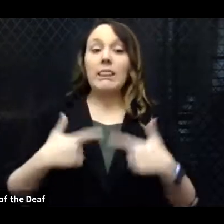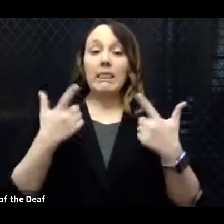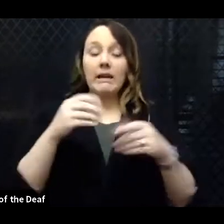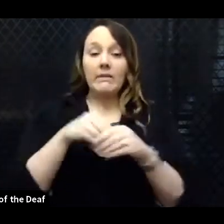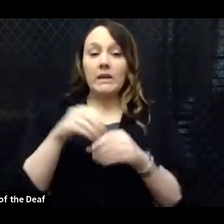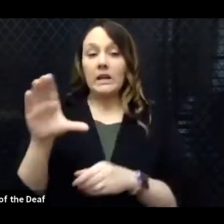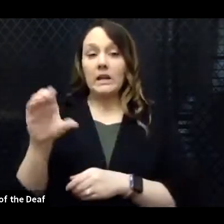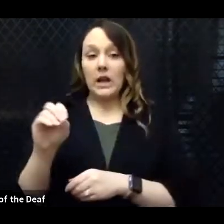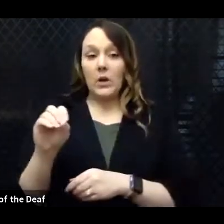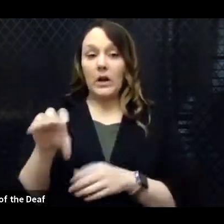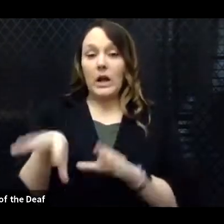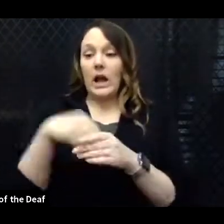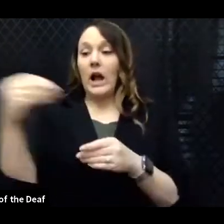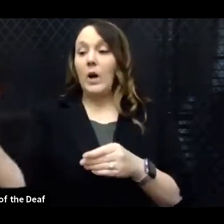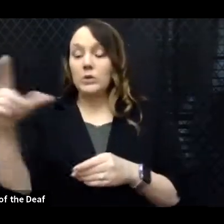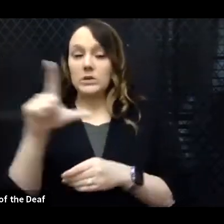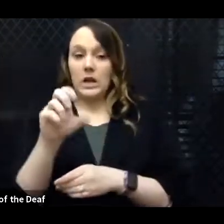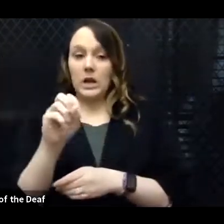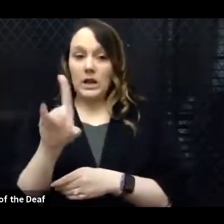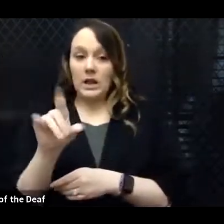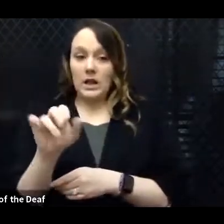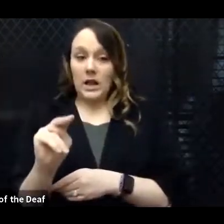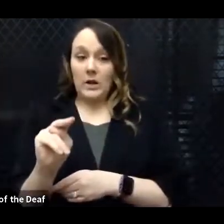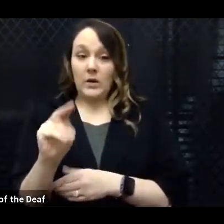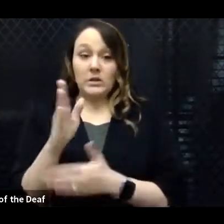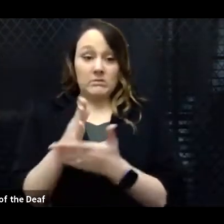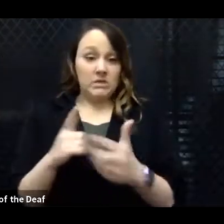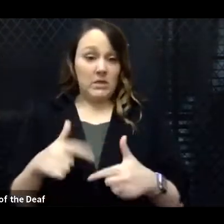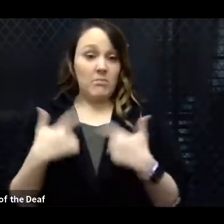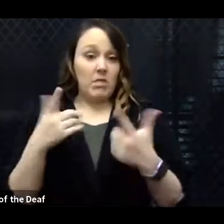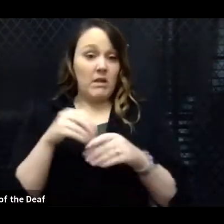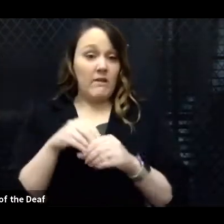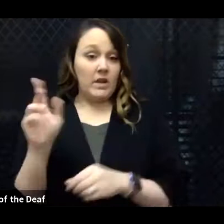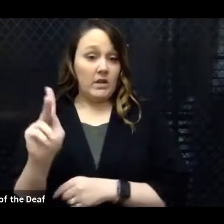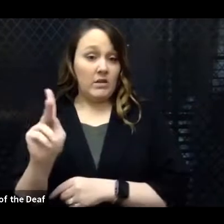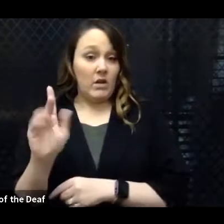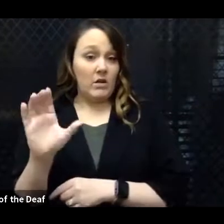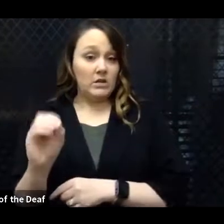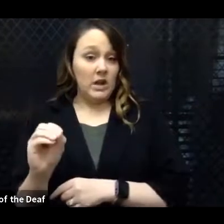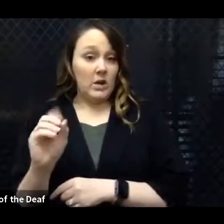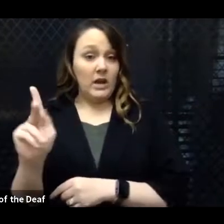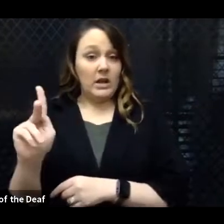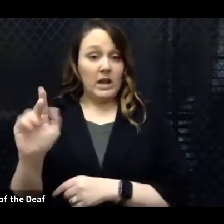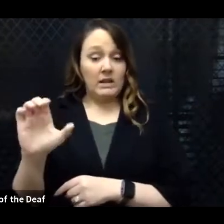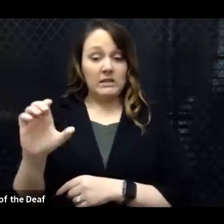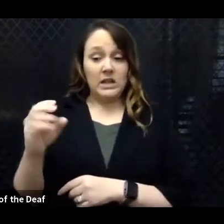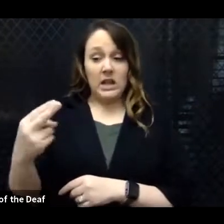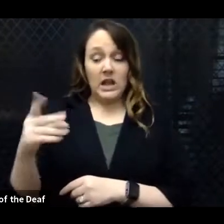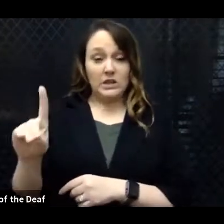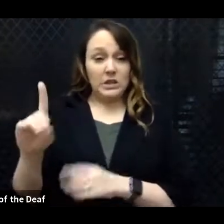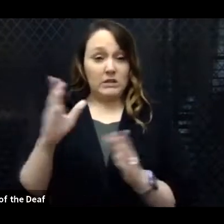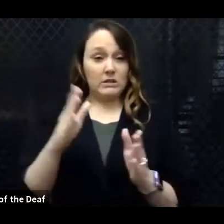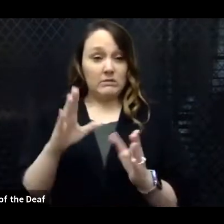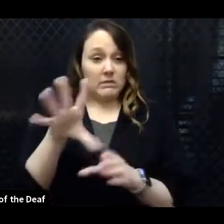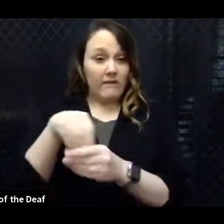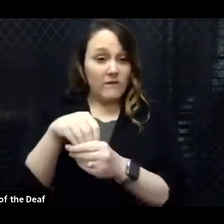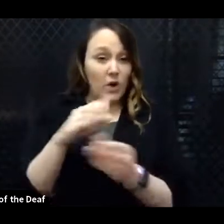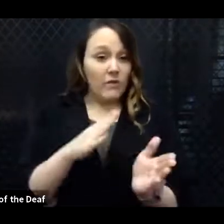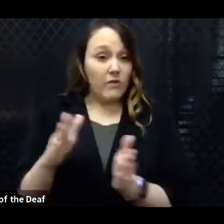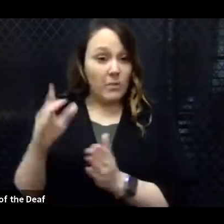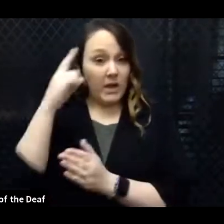Loudoun County. Do some of these workers live in Knoxville, and is KCHD getting involved with a plant outbreak? As you, a